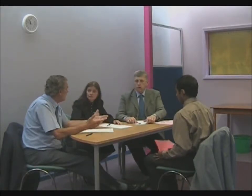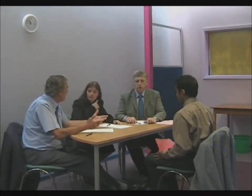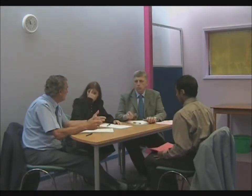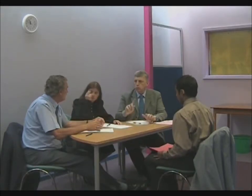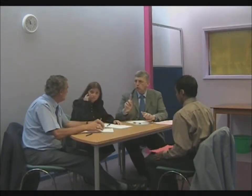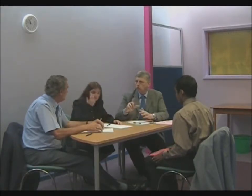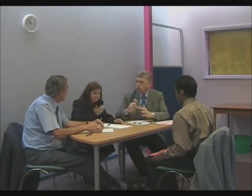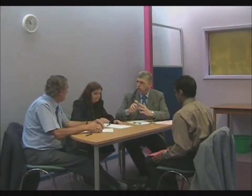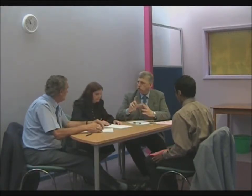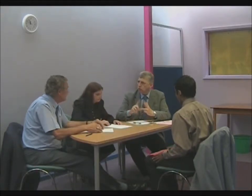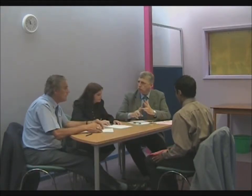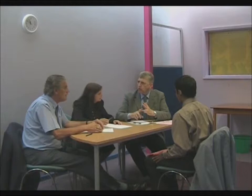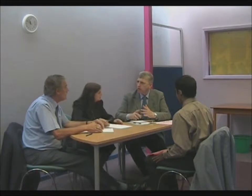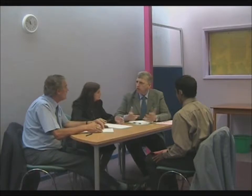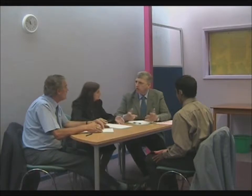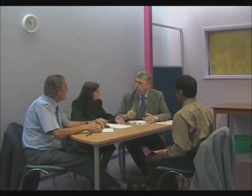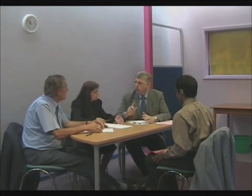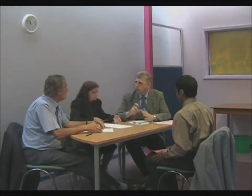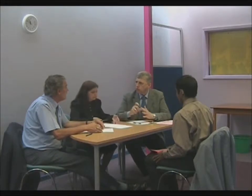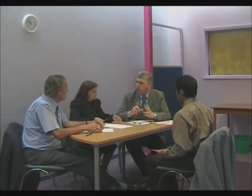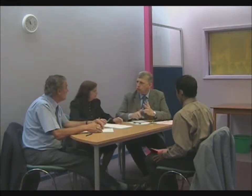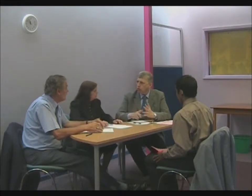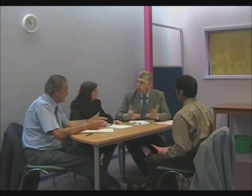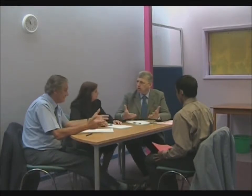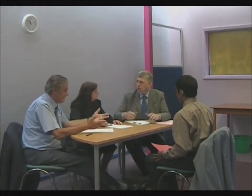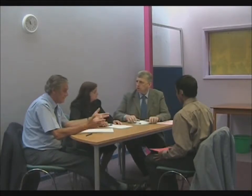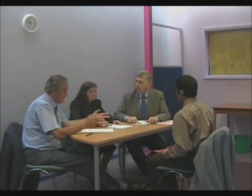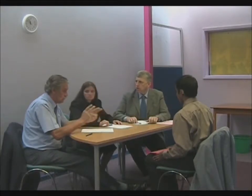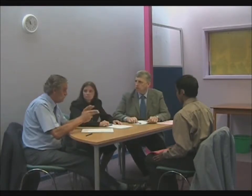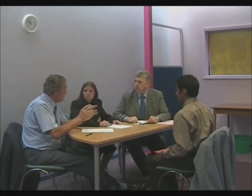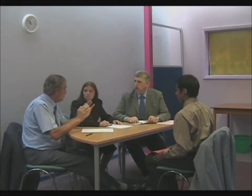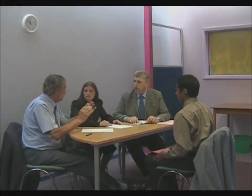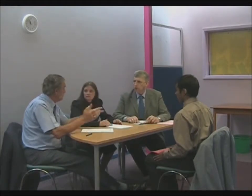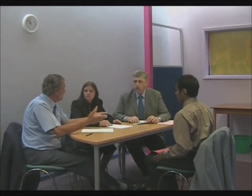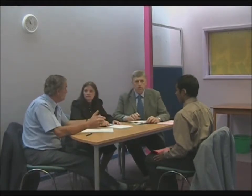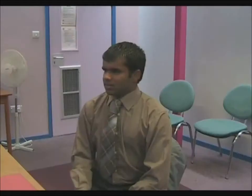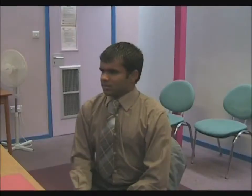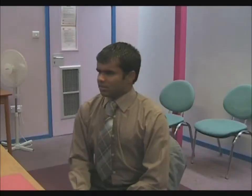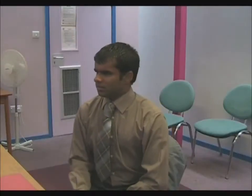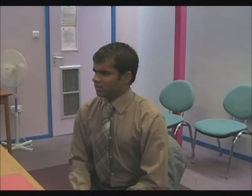Very difficult to communicate with him. I think he's hearing. What are we going to do?